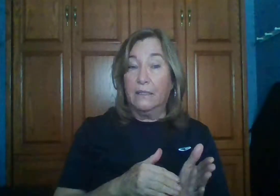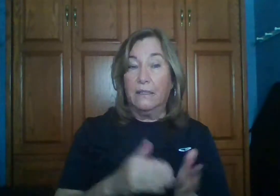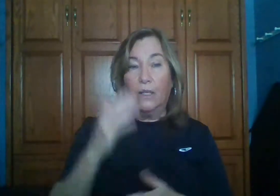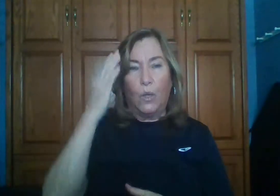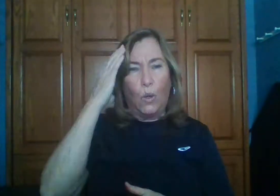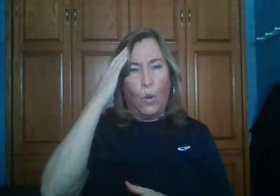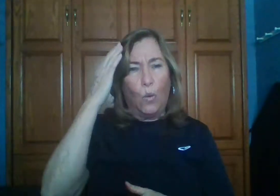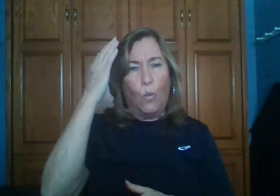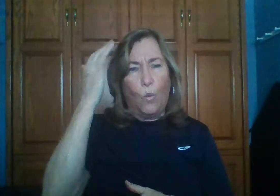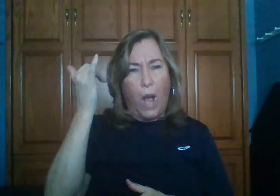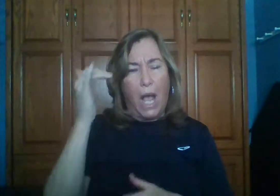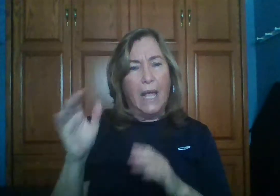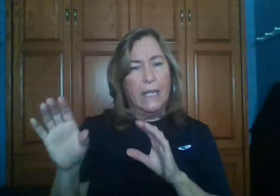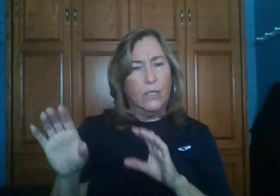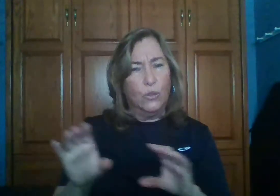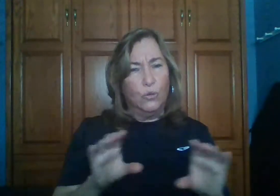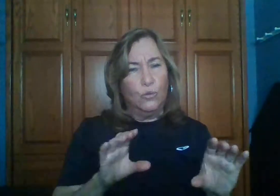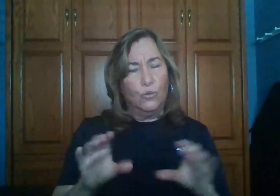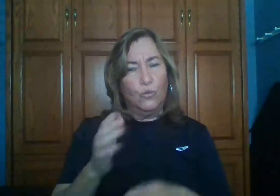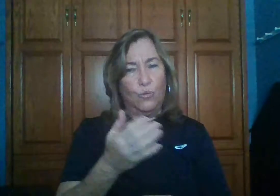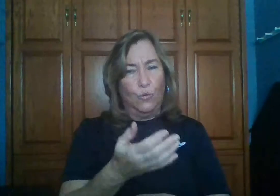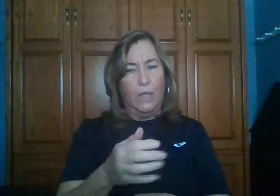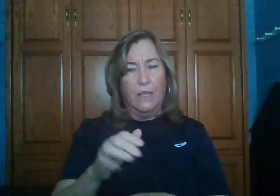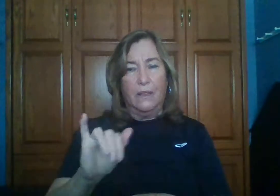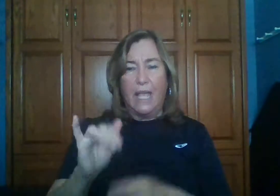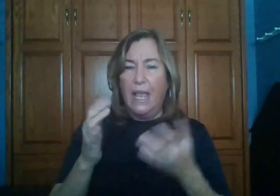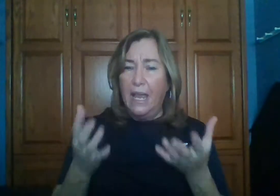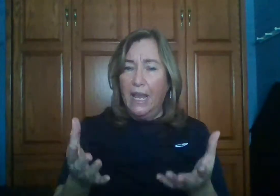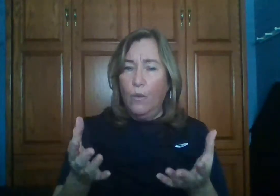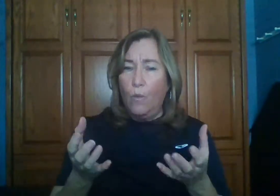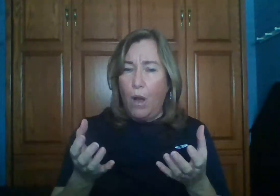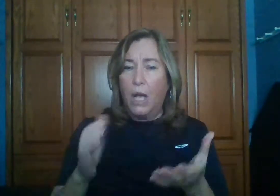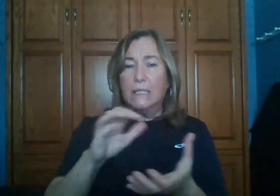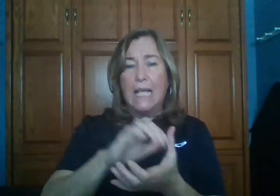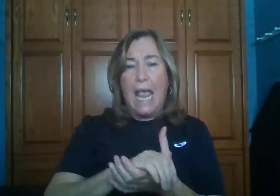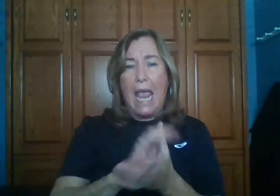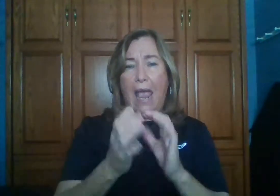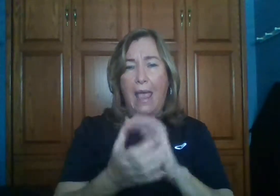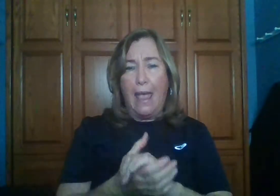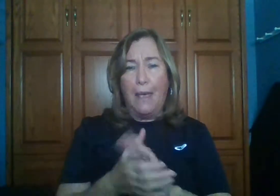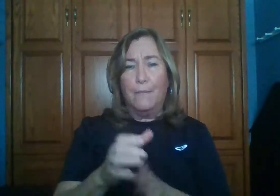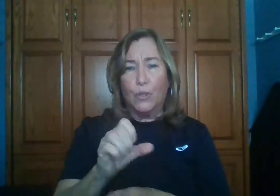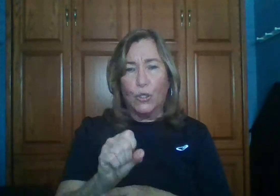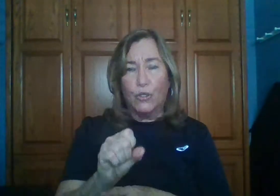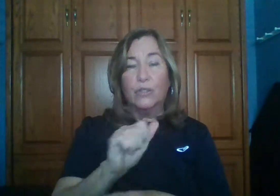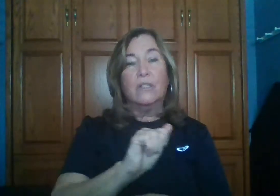why do they want hamburgers all the time. time.